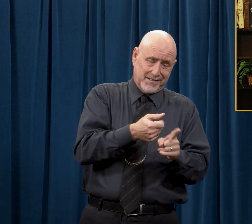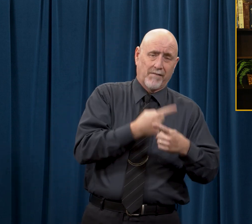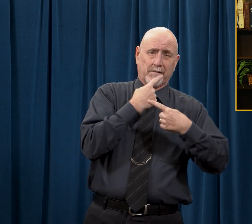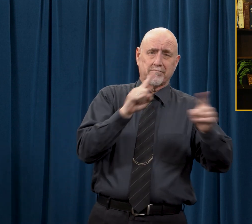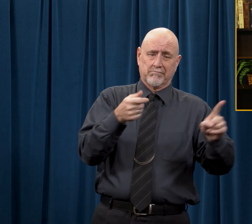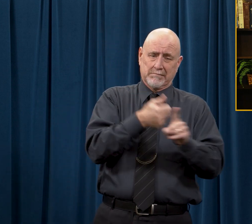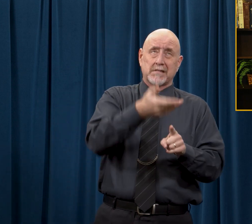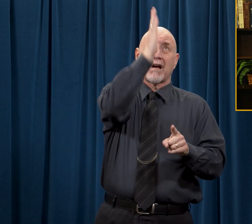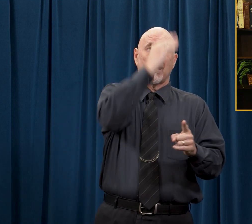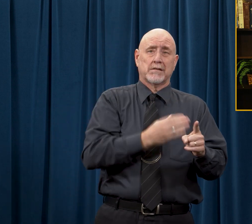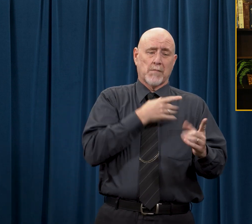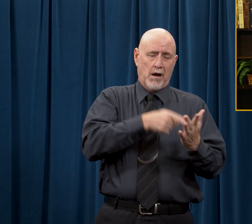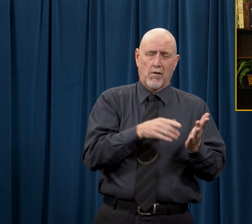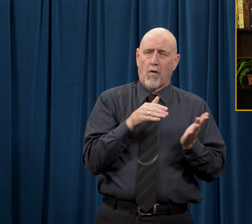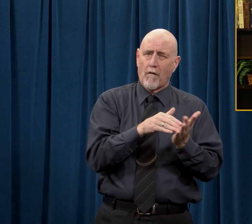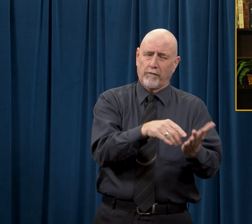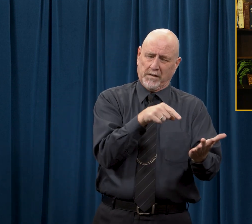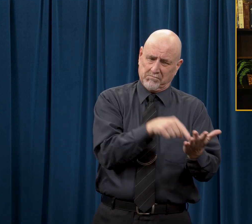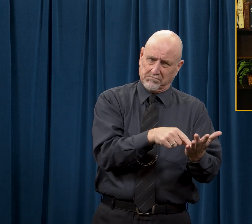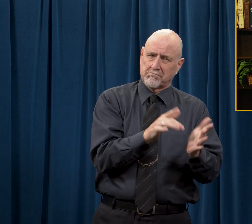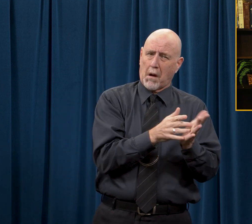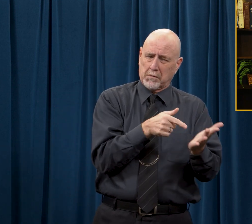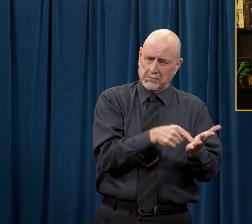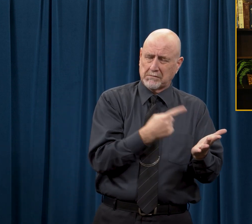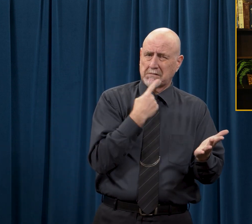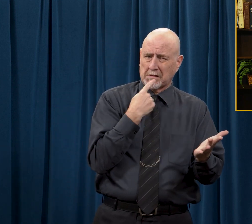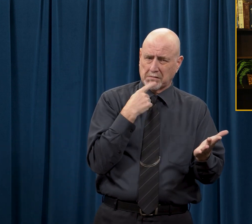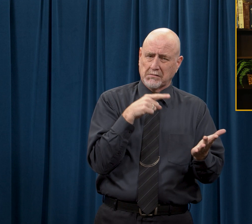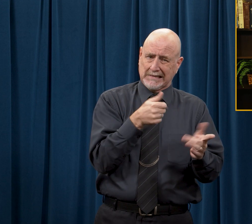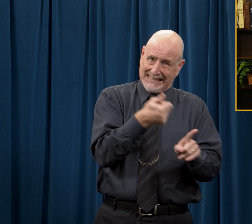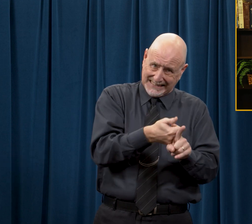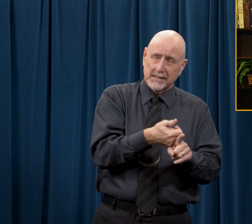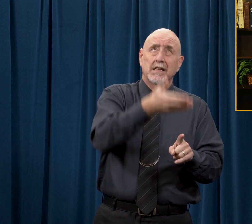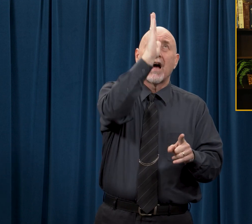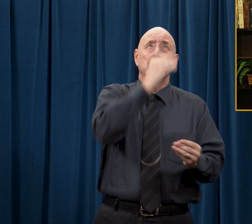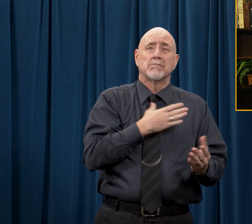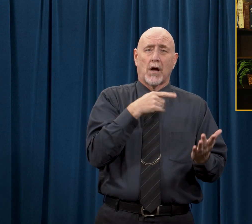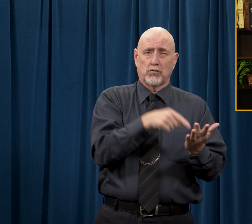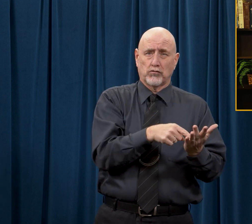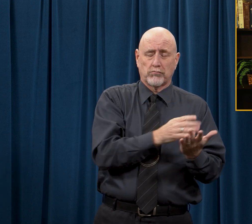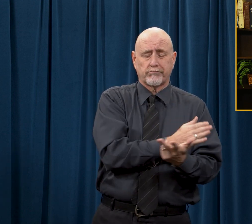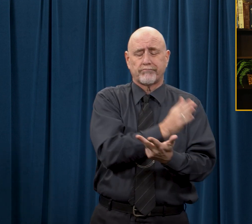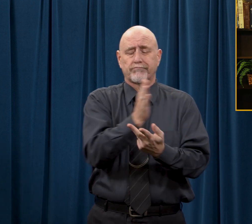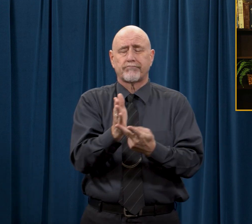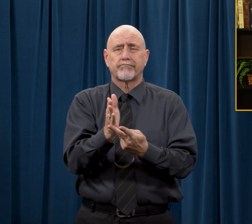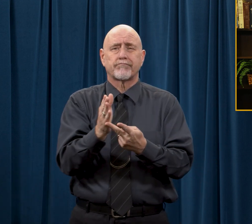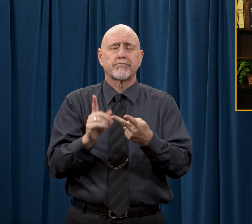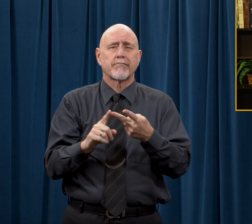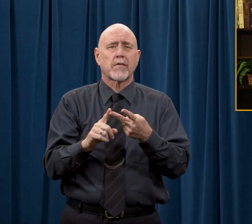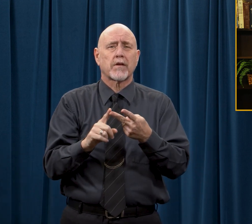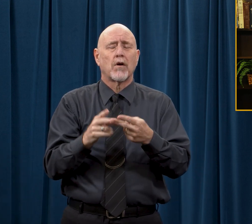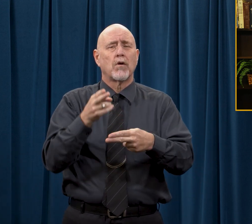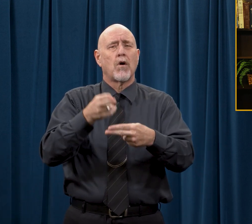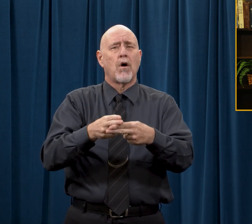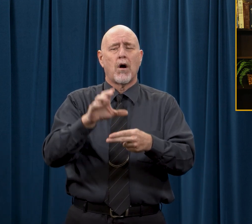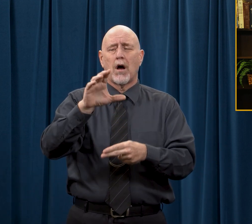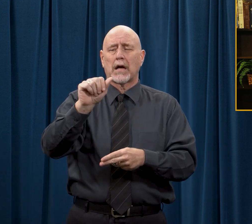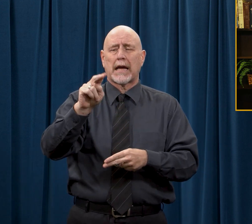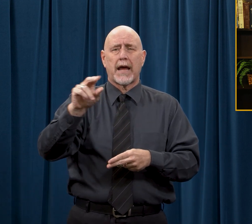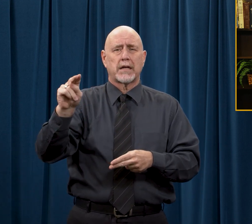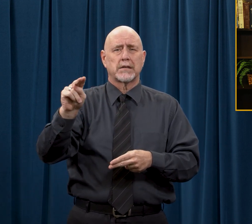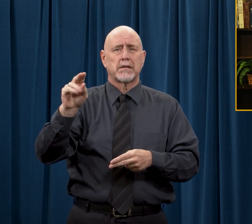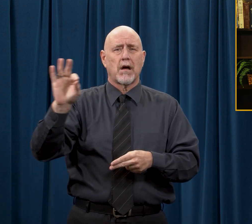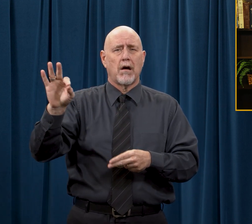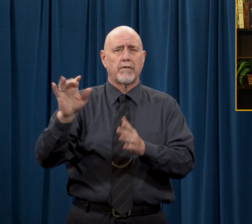for inspiration, that the Bible frequently does claim to be inspired of God. We talked about what is